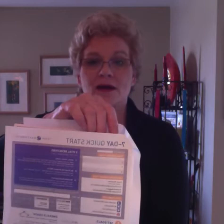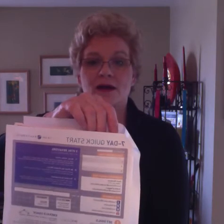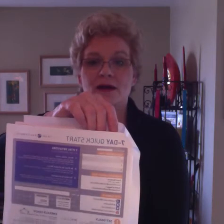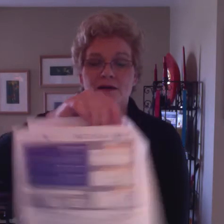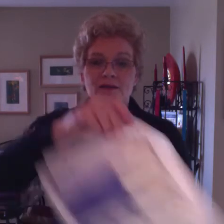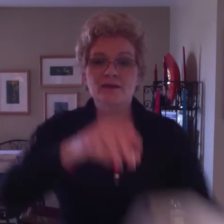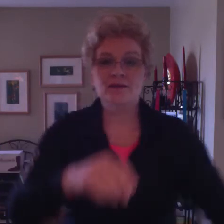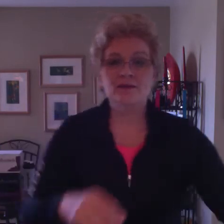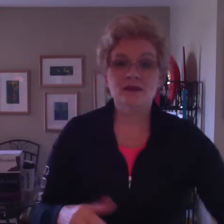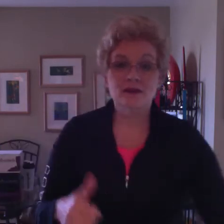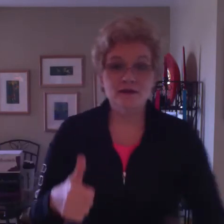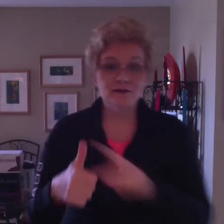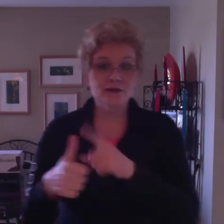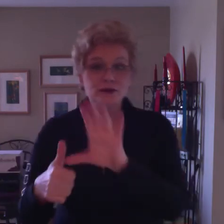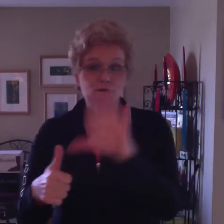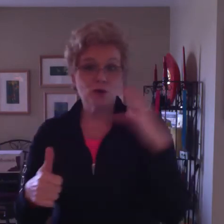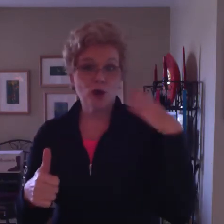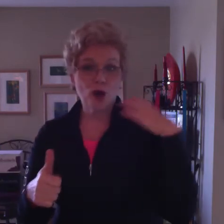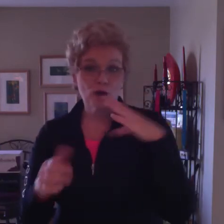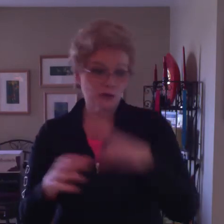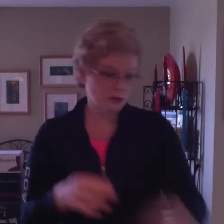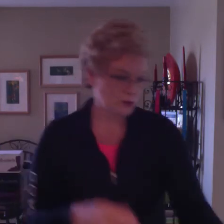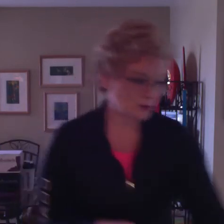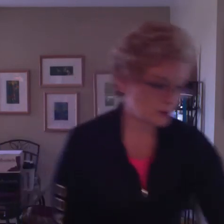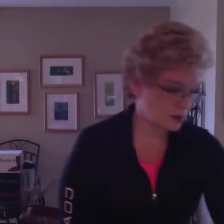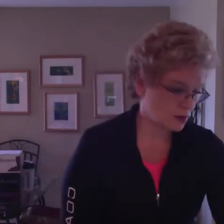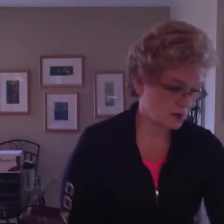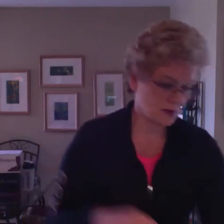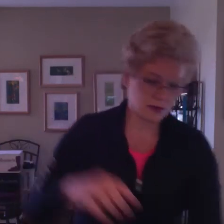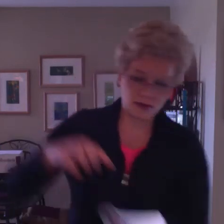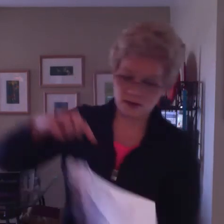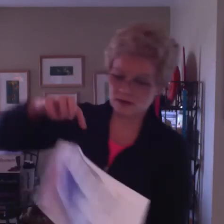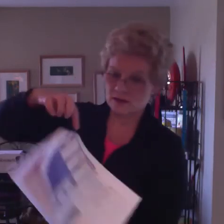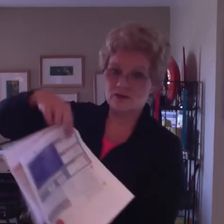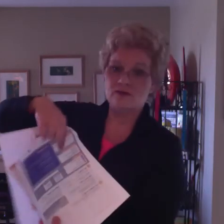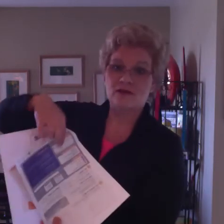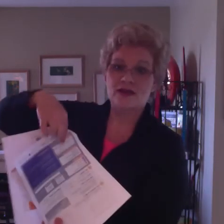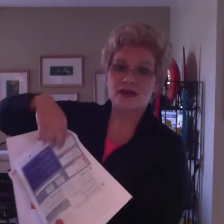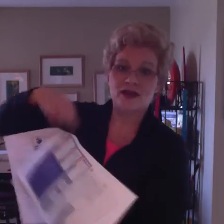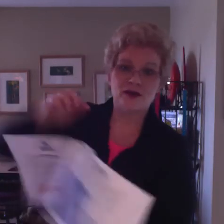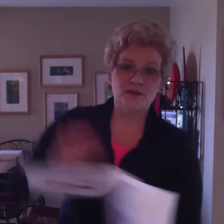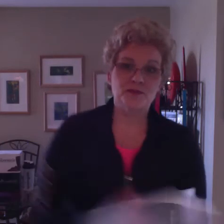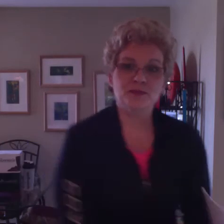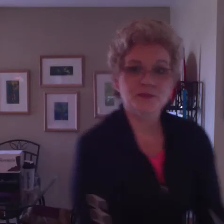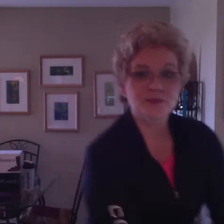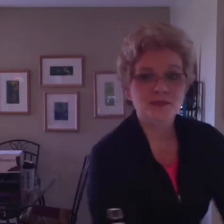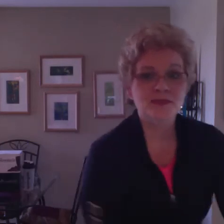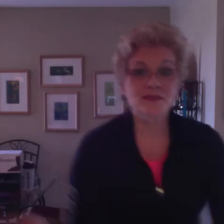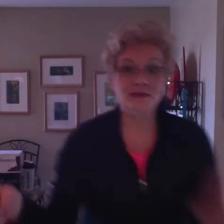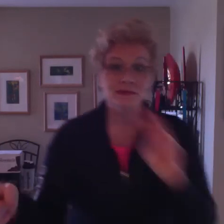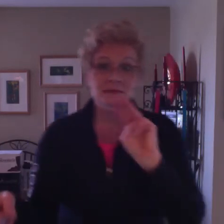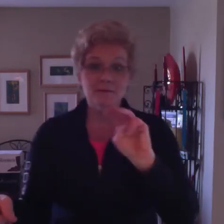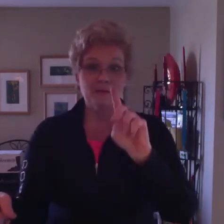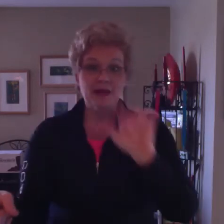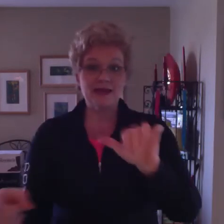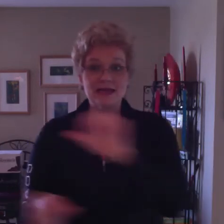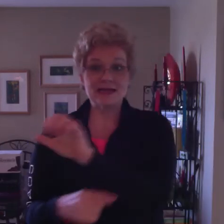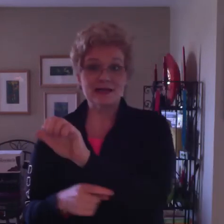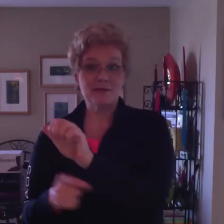I'm your diamond coach, and I'm your star diamond coach. As of now, I am 10-star on my first business center, 1-star